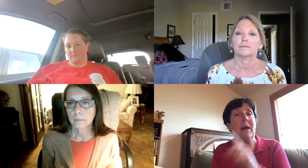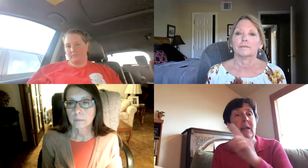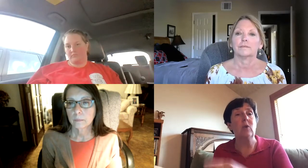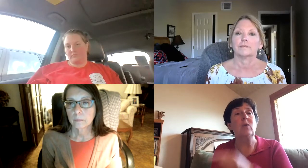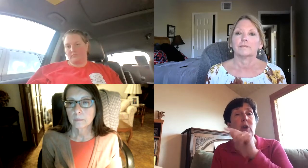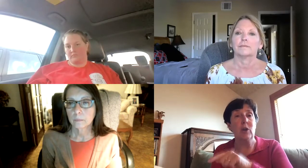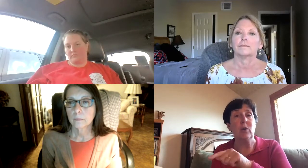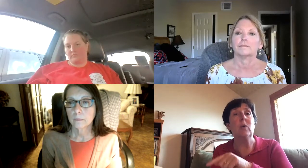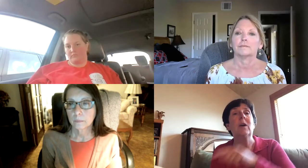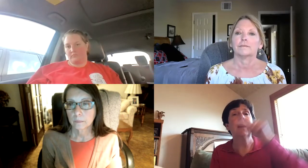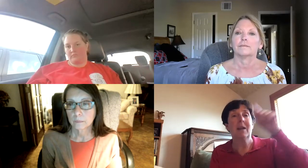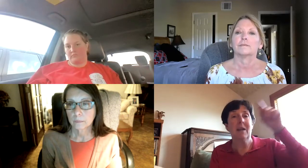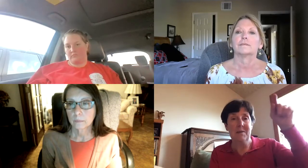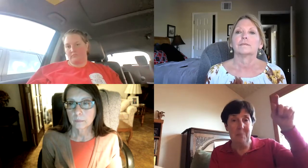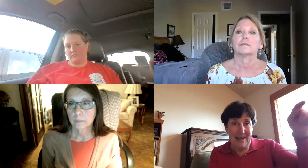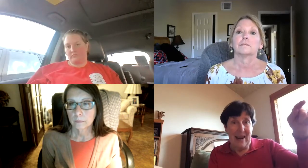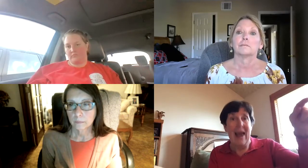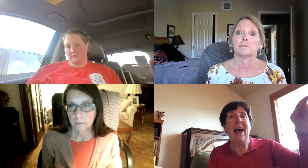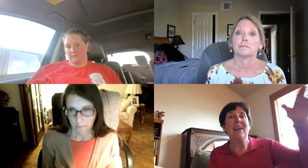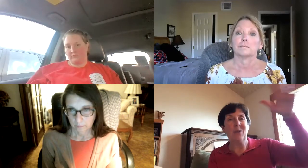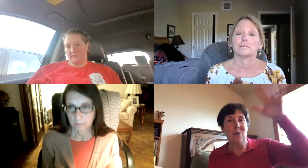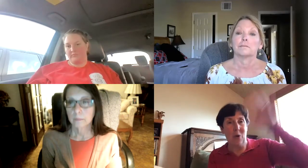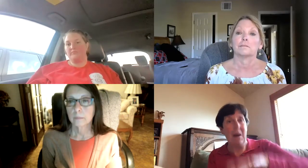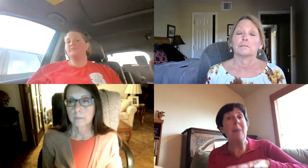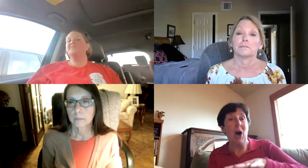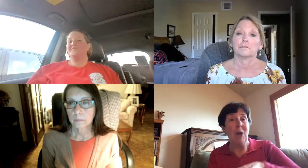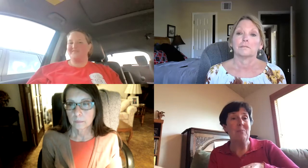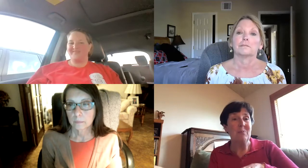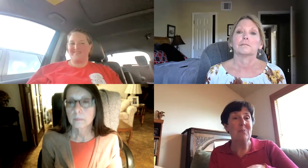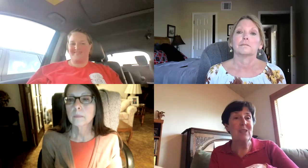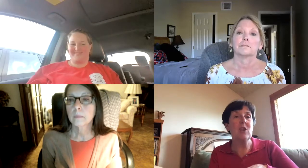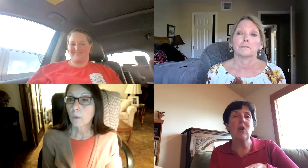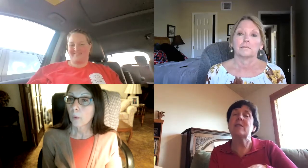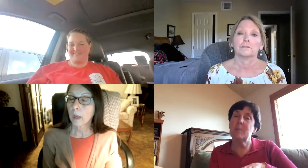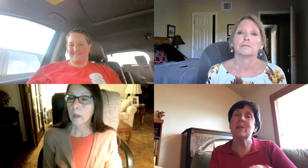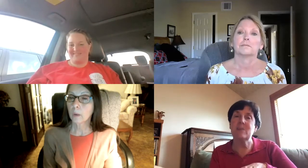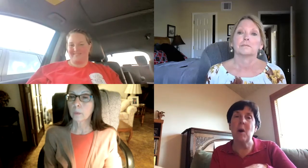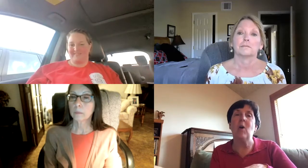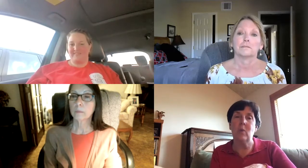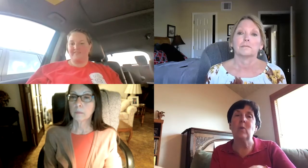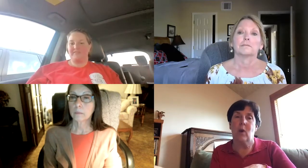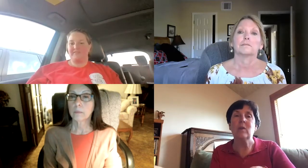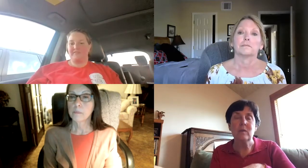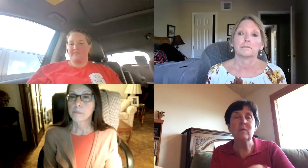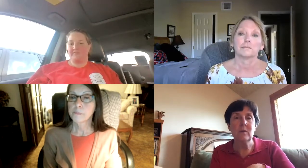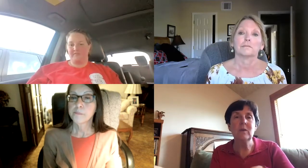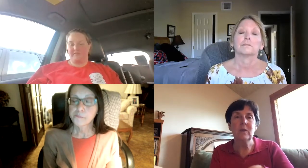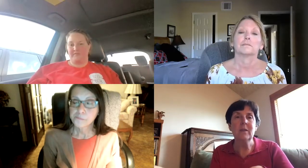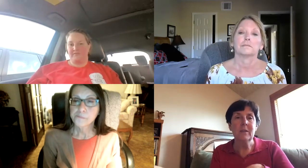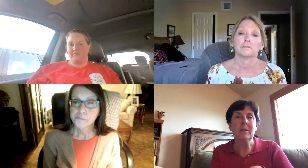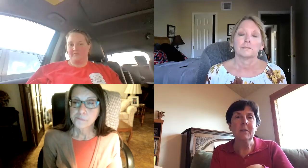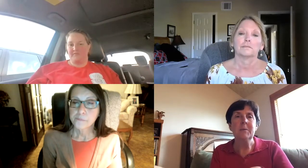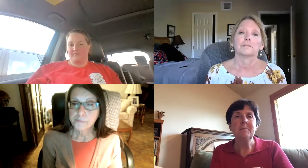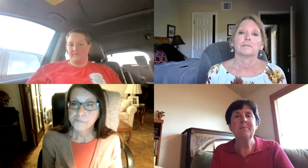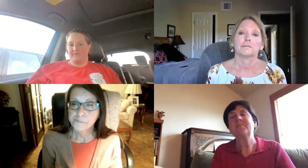somebody who knew my dad or my mom. So it's a pretty small world.